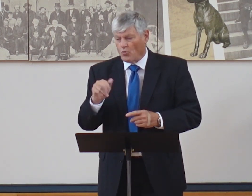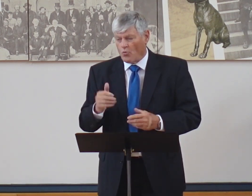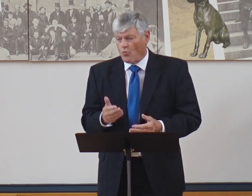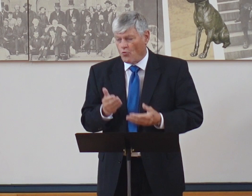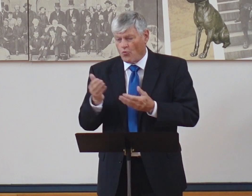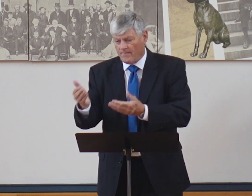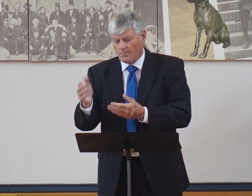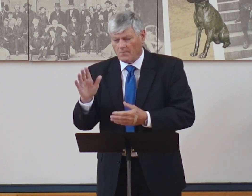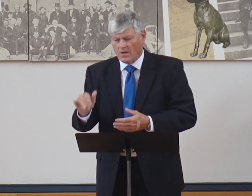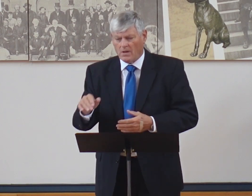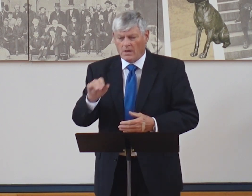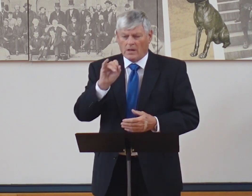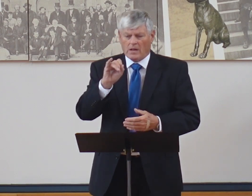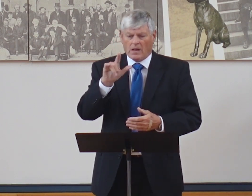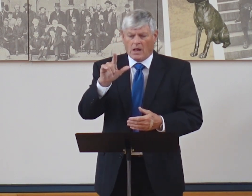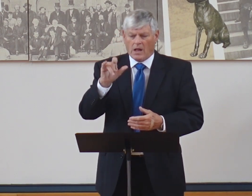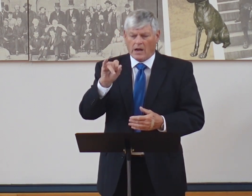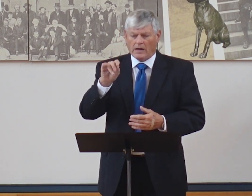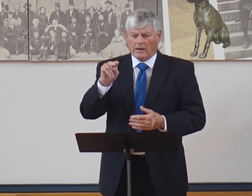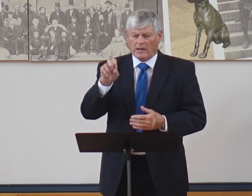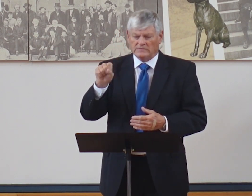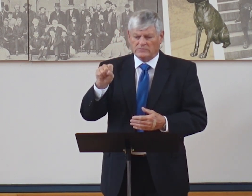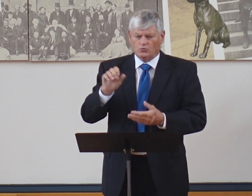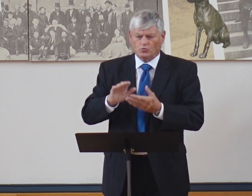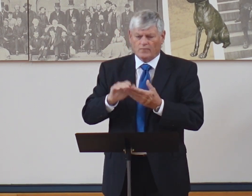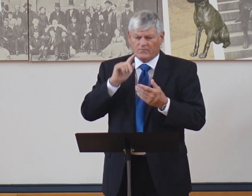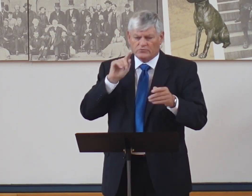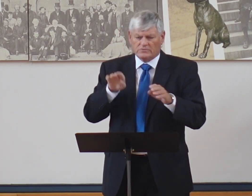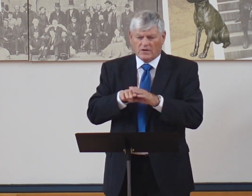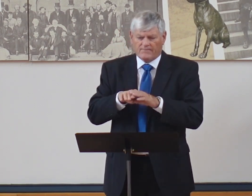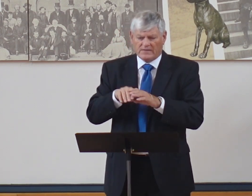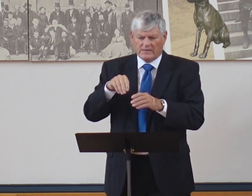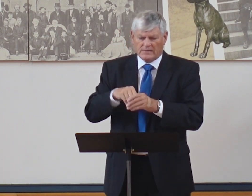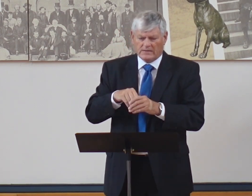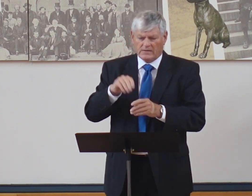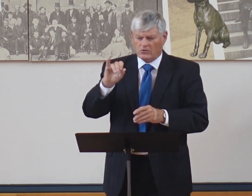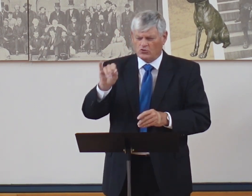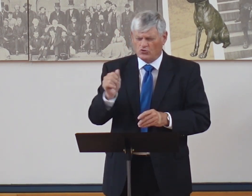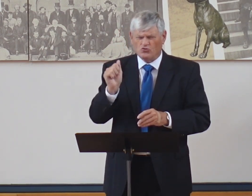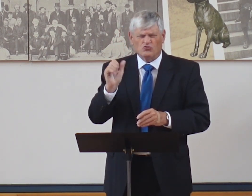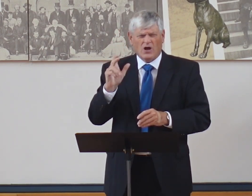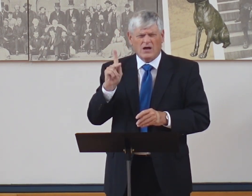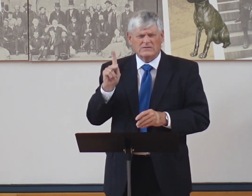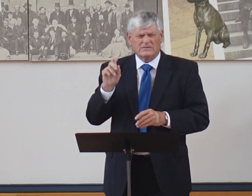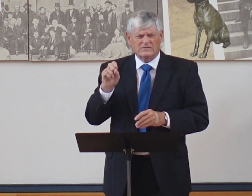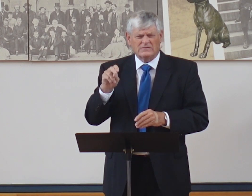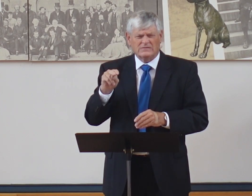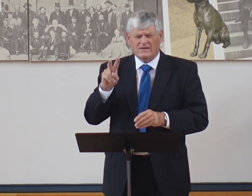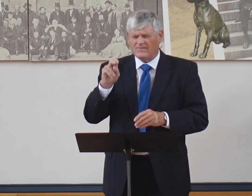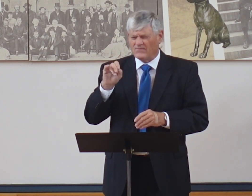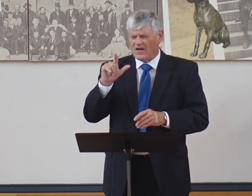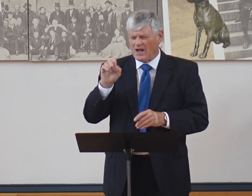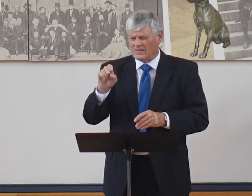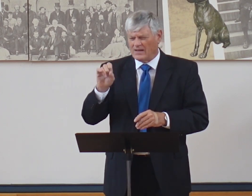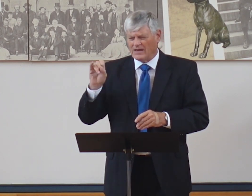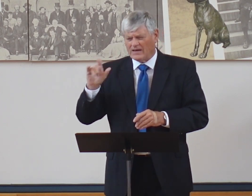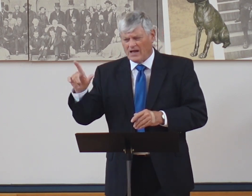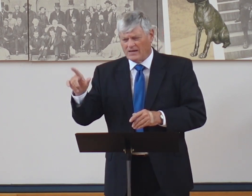slot. But she was offered by the Illinois School for the Deaf a position, this was in